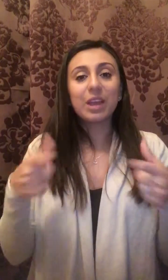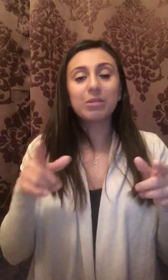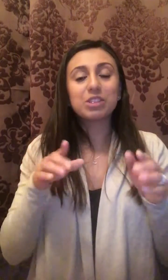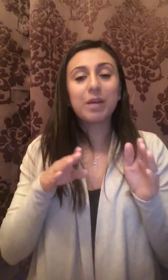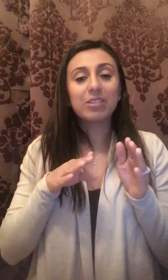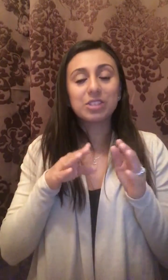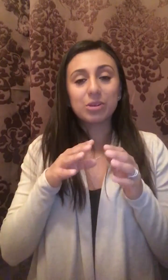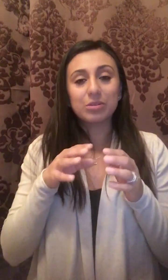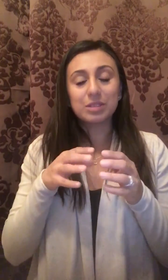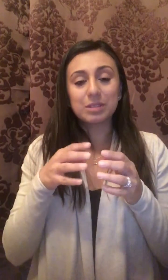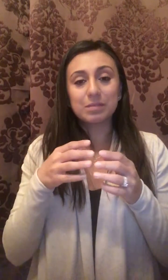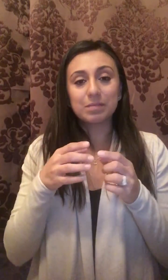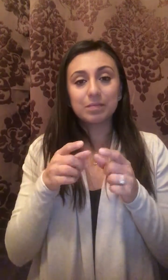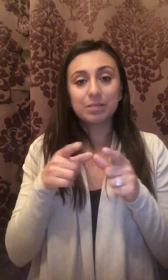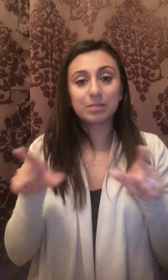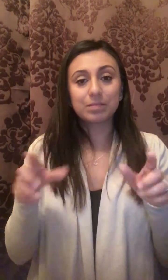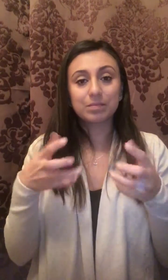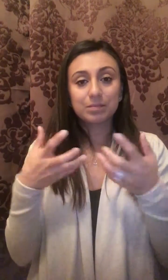language milestones.